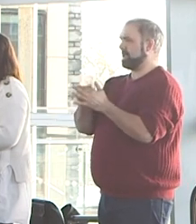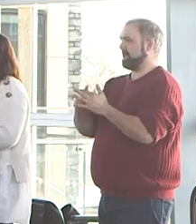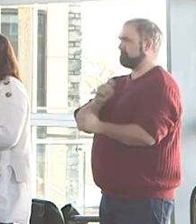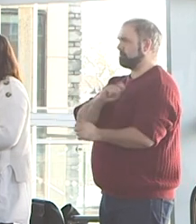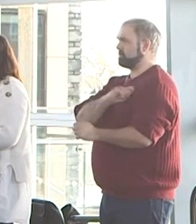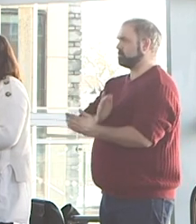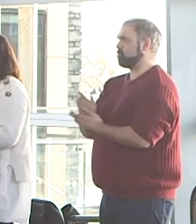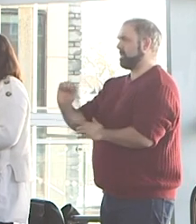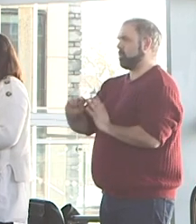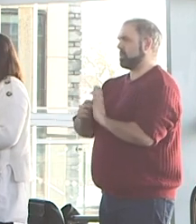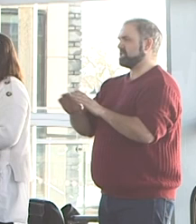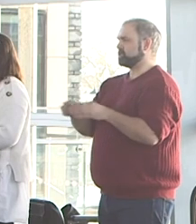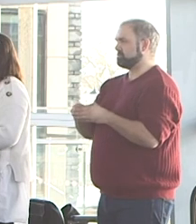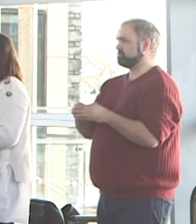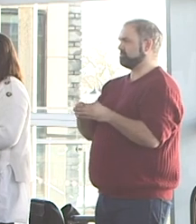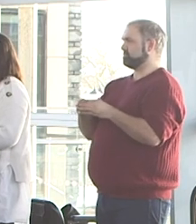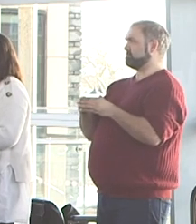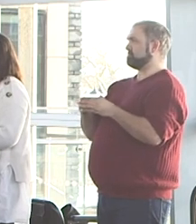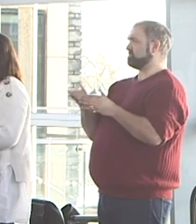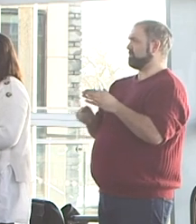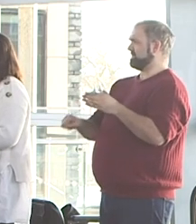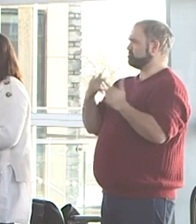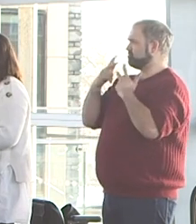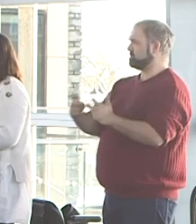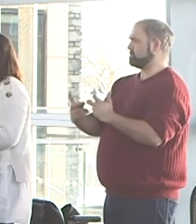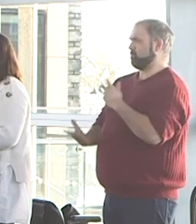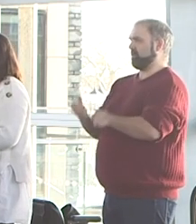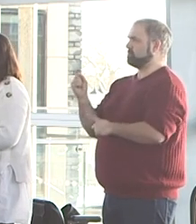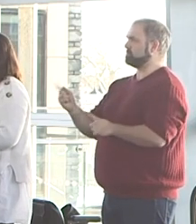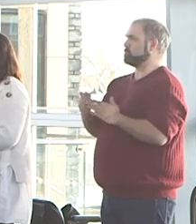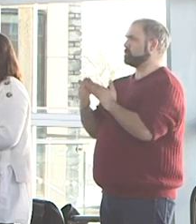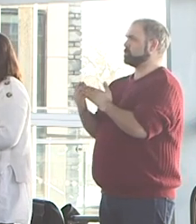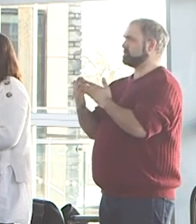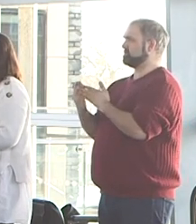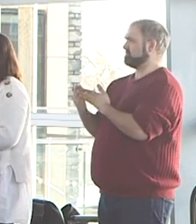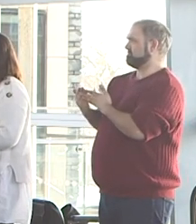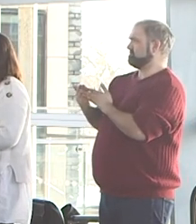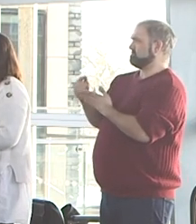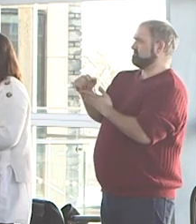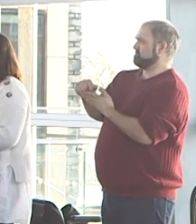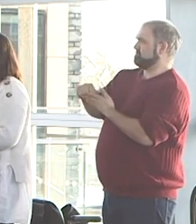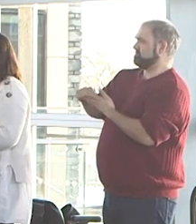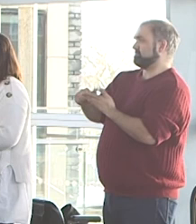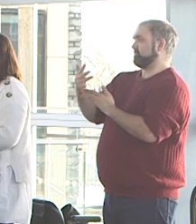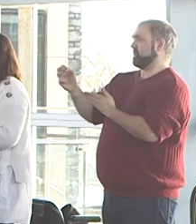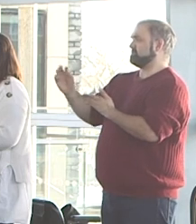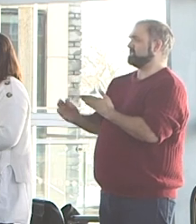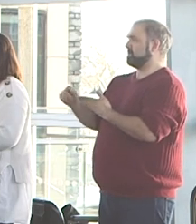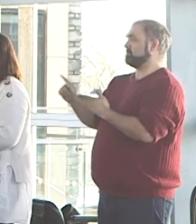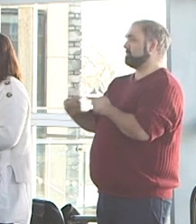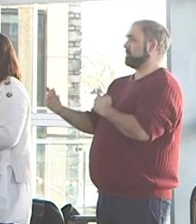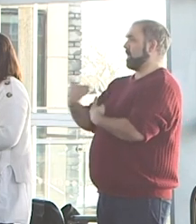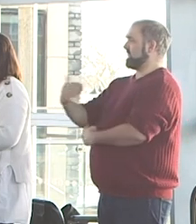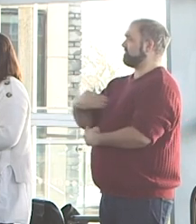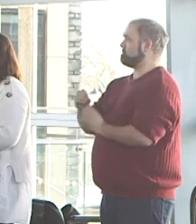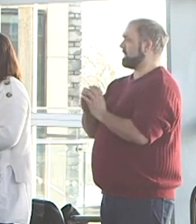within the organisation. Mm. From that, we also found that studying on it, that 90% of people who